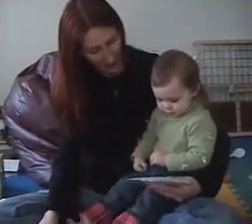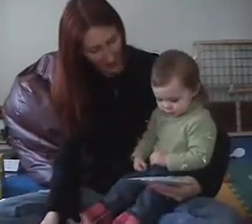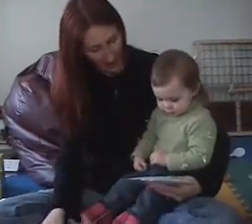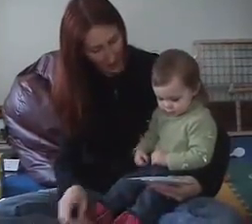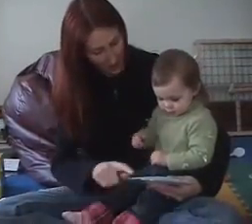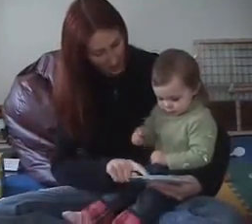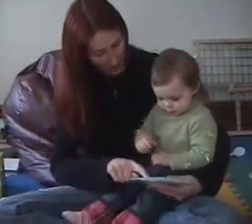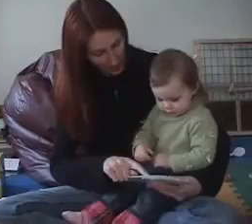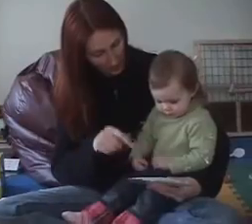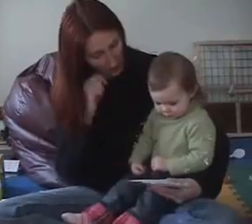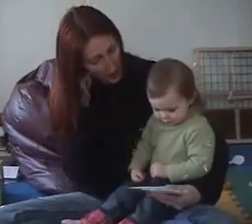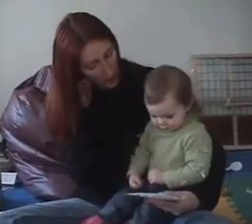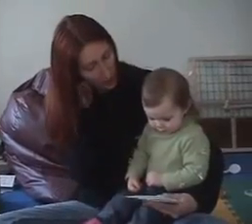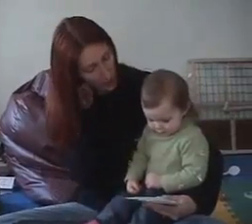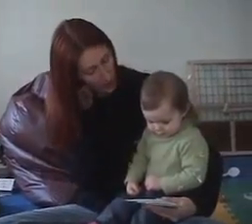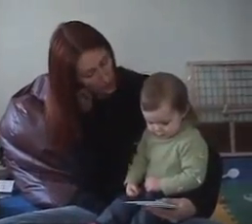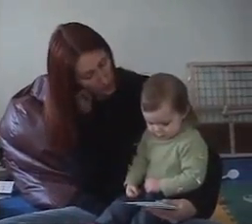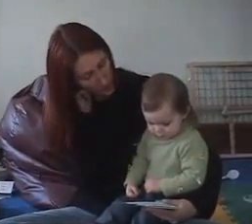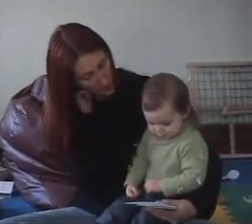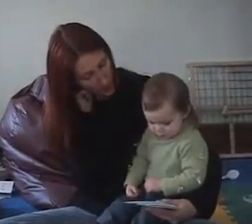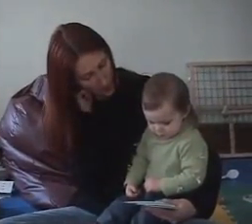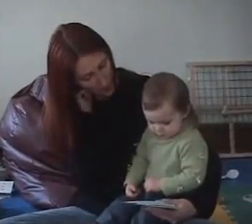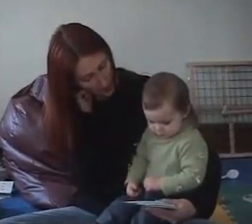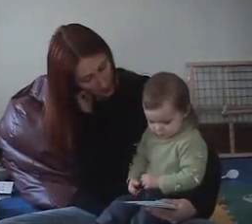And she's asking for help. What's the sign for help, honey?